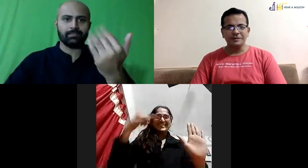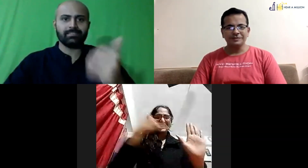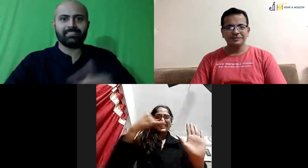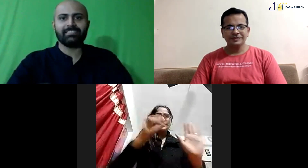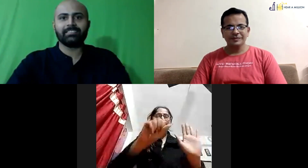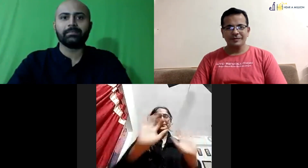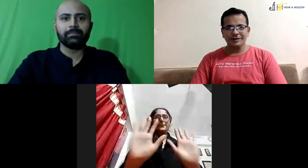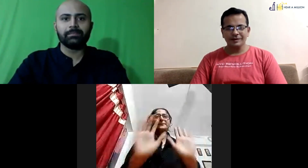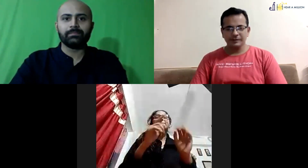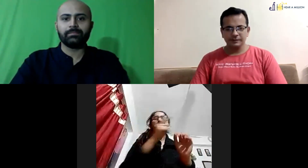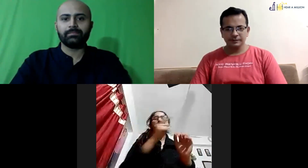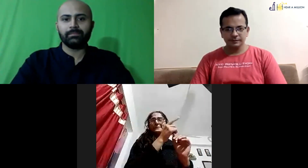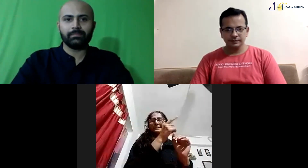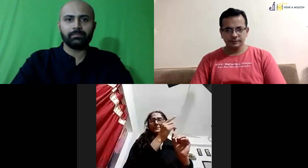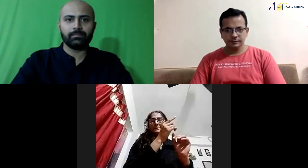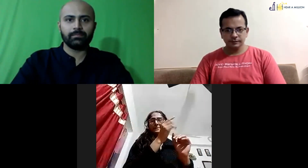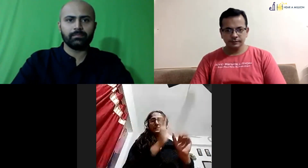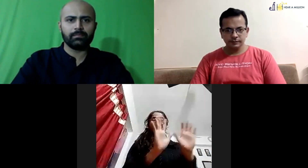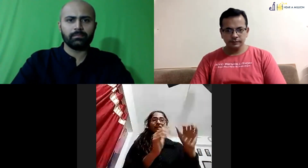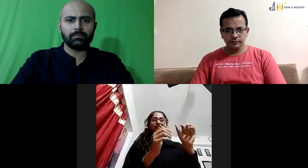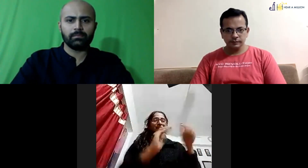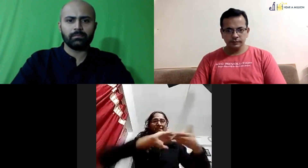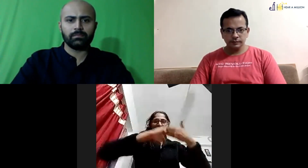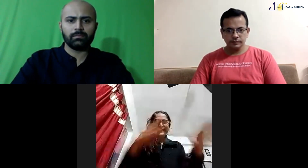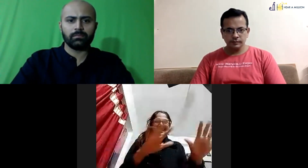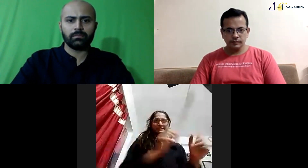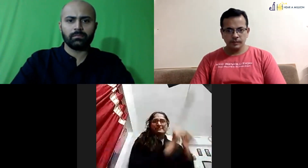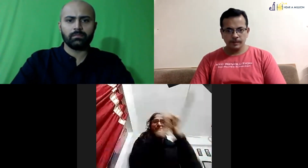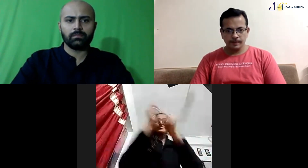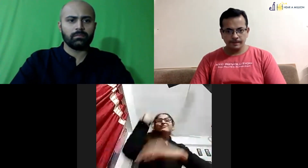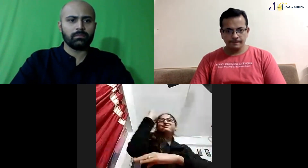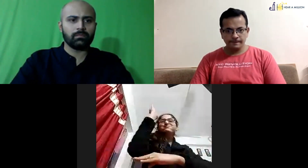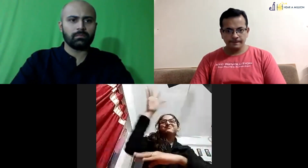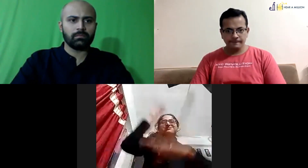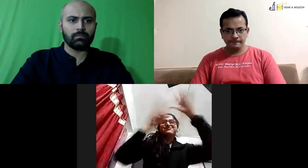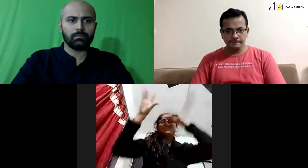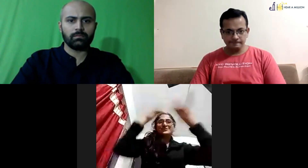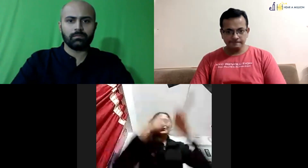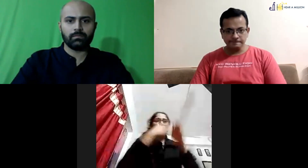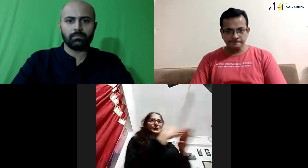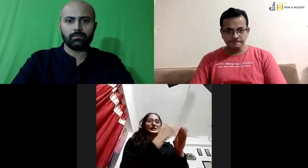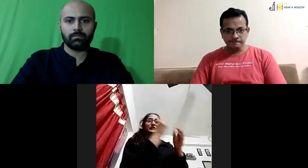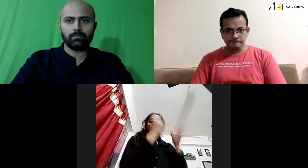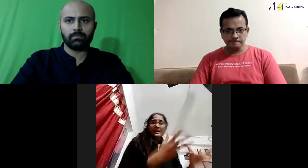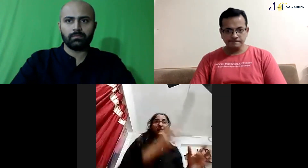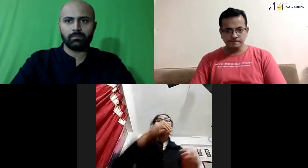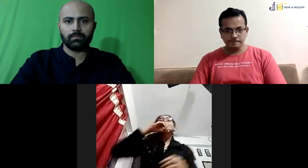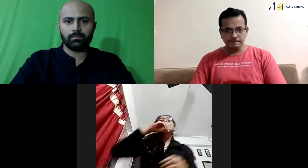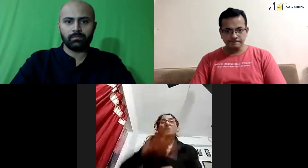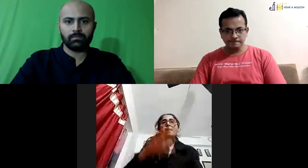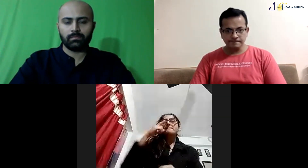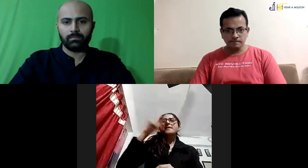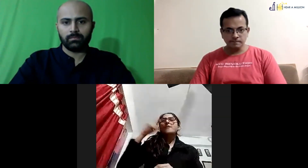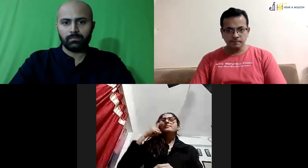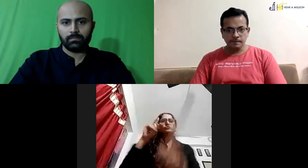Sorry, I think you are getting call again. Yeah. So people who got married and they